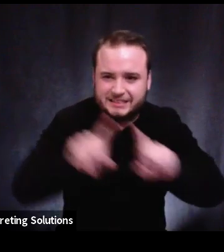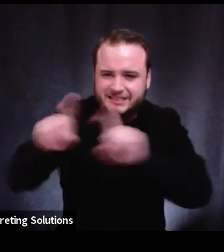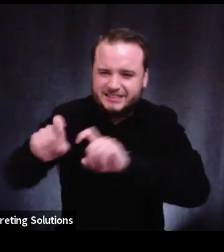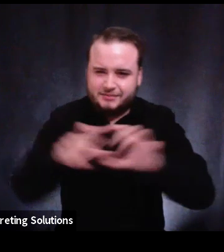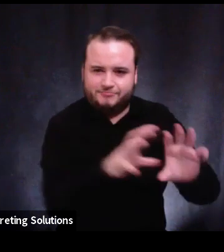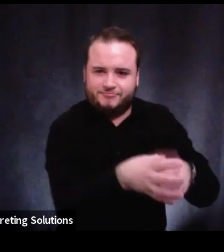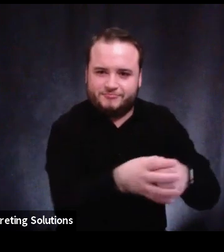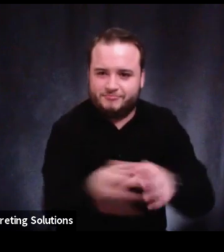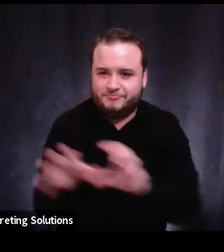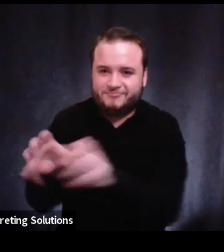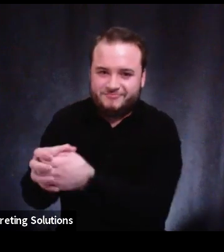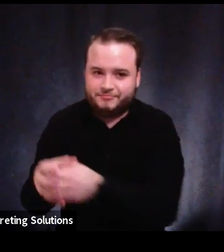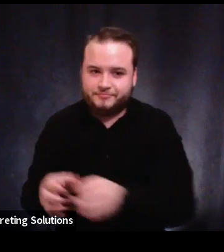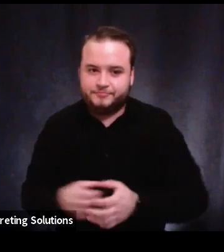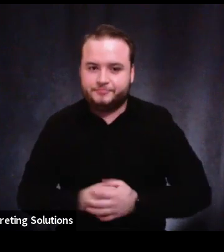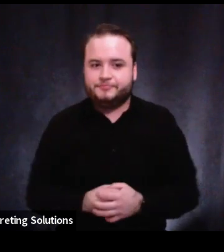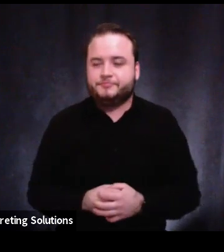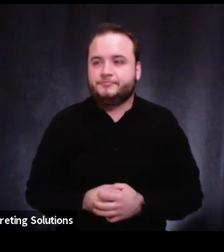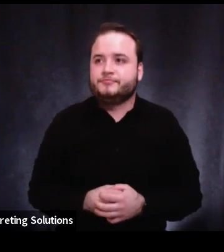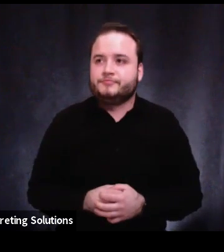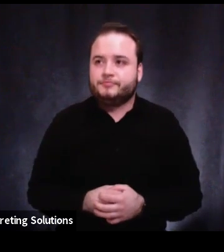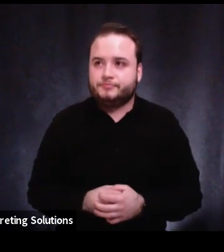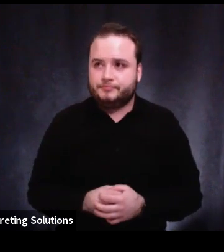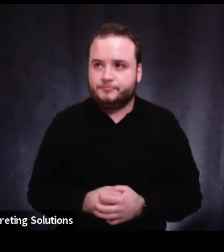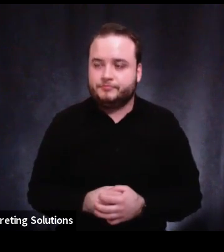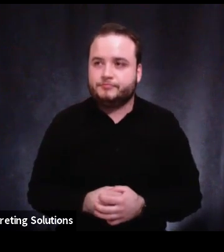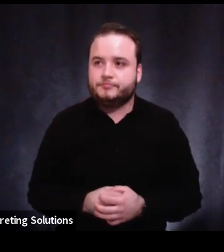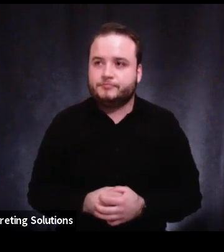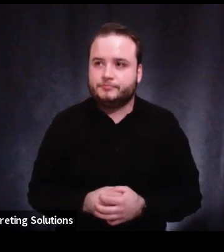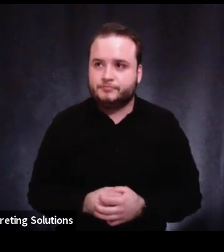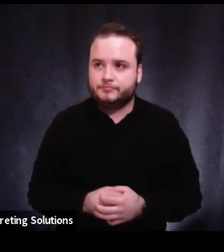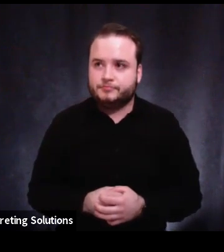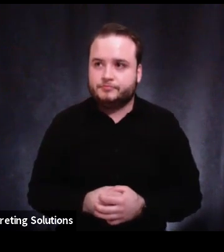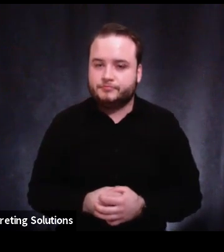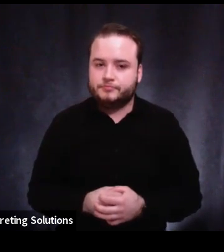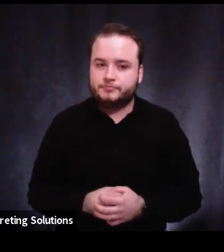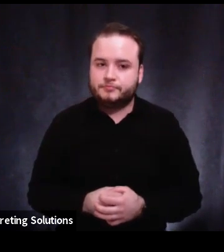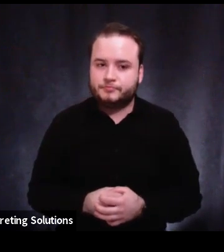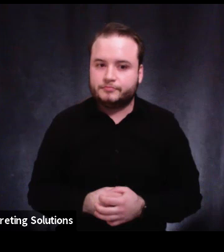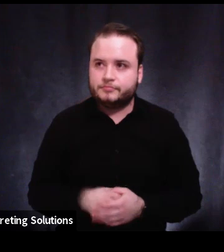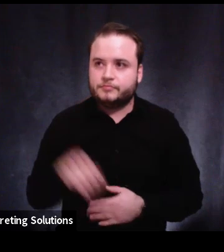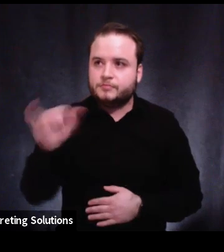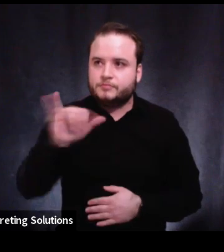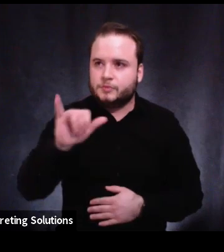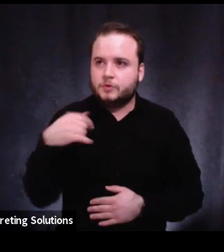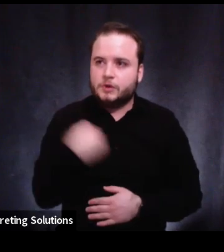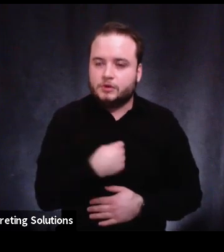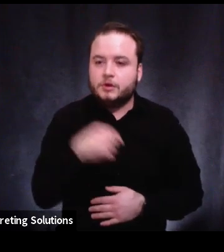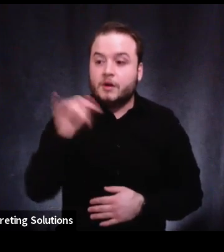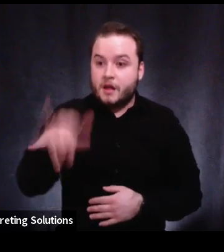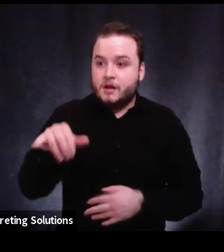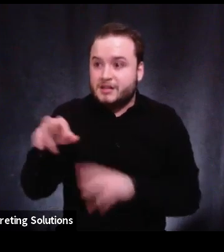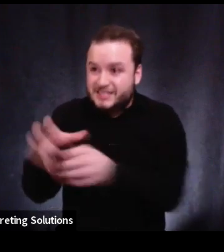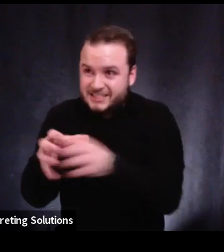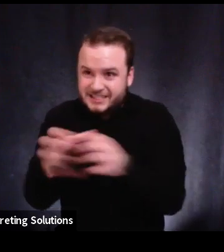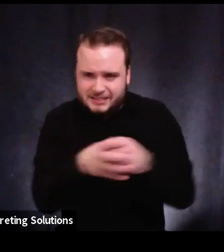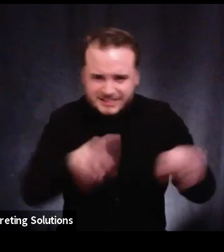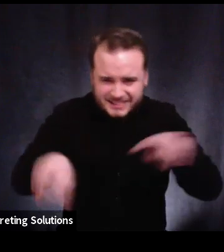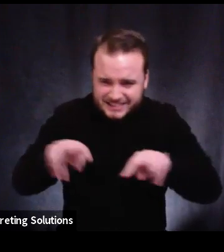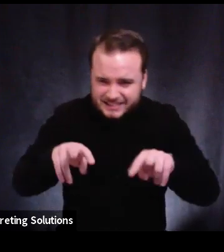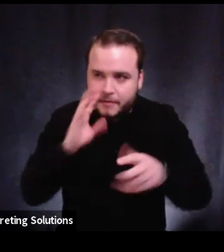and that is also skewing our data a bit, because we're seeing more and more cases in long-term care, partly